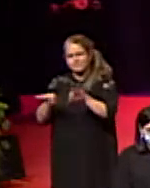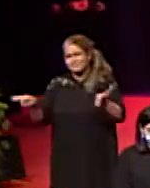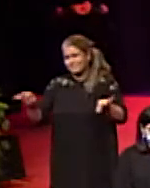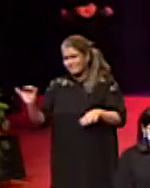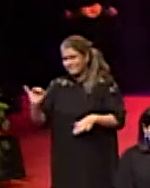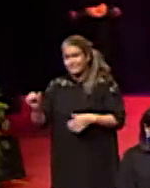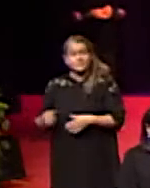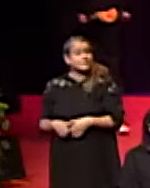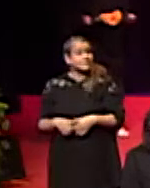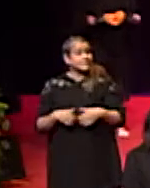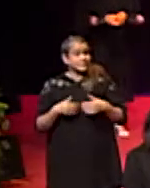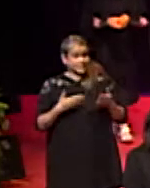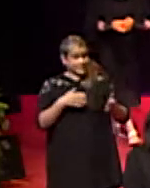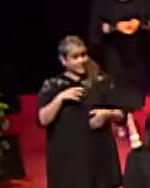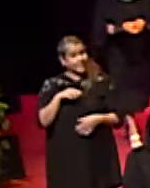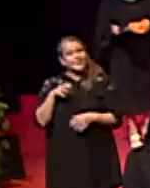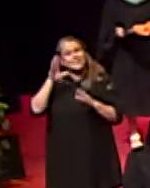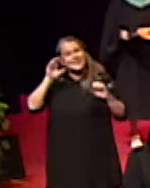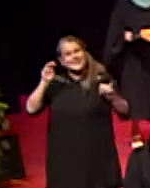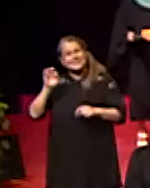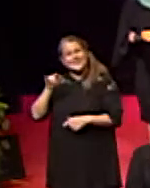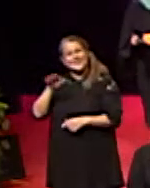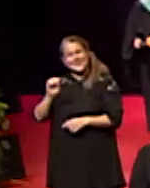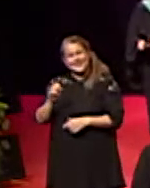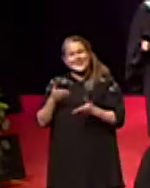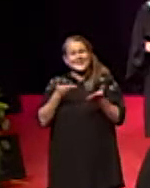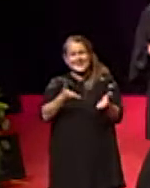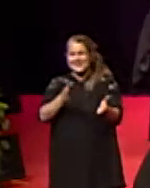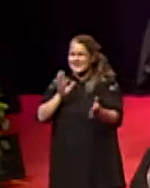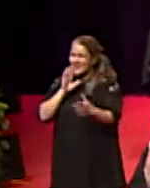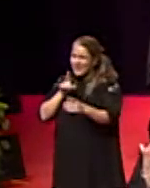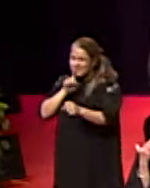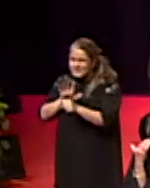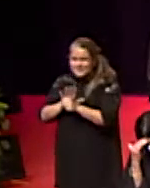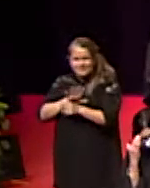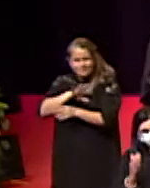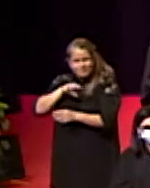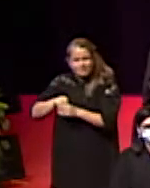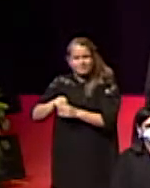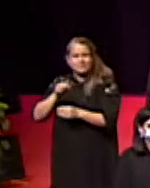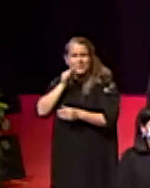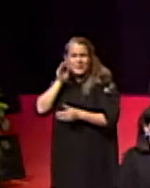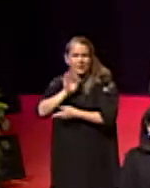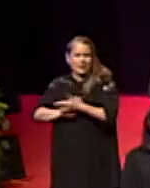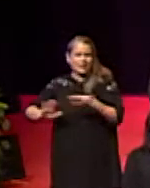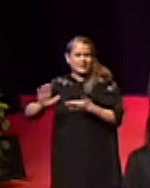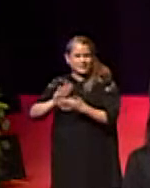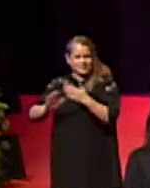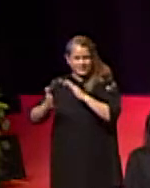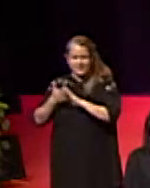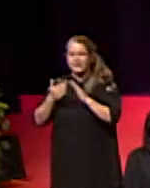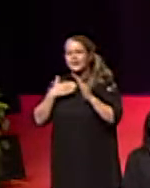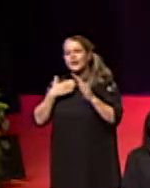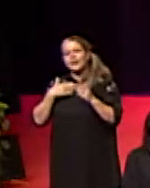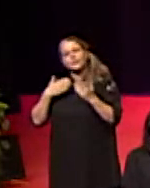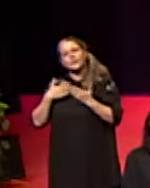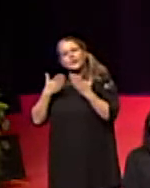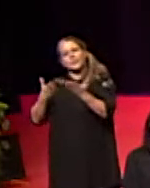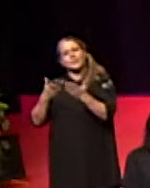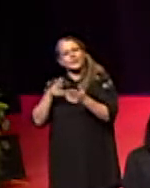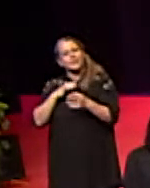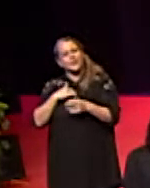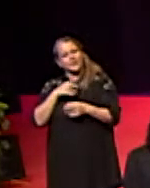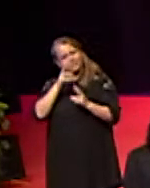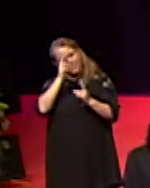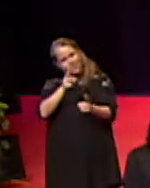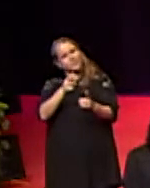Given Minister Tassi's accomplishments, wisdom, and dedication to the Mohawk College community, I recommend that the Board of Governors bestows upon the Honorable